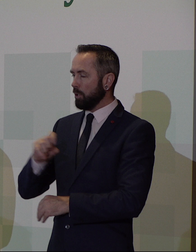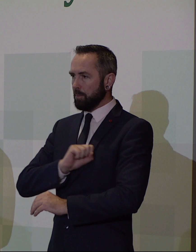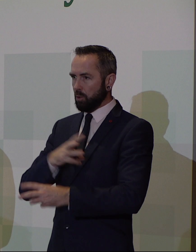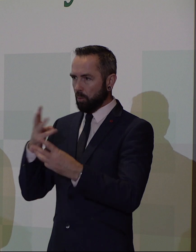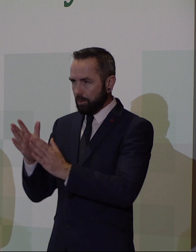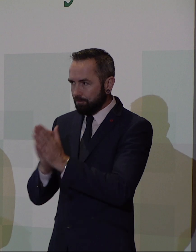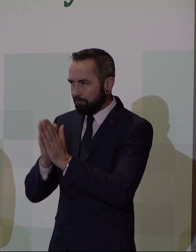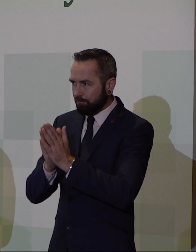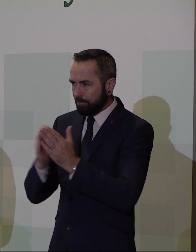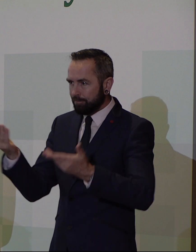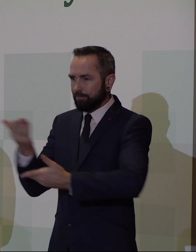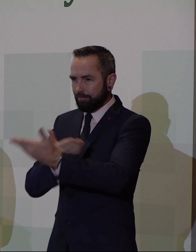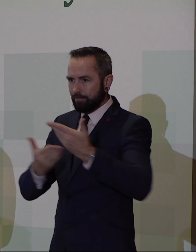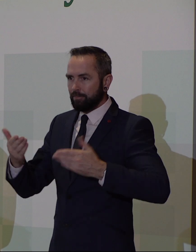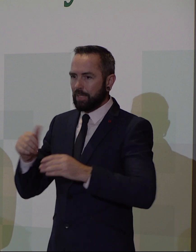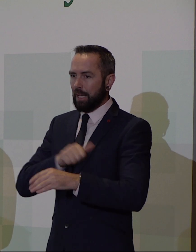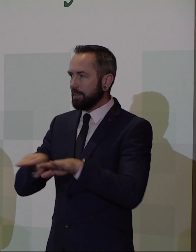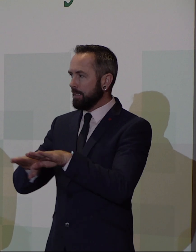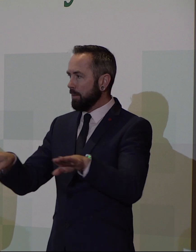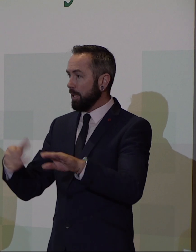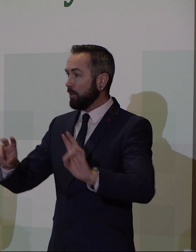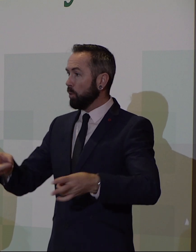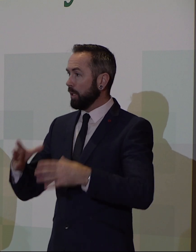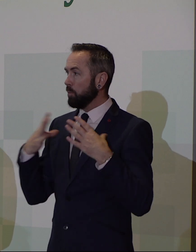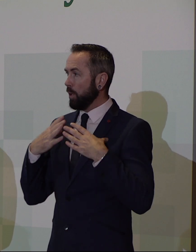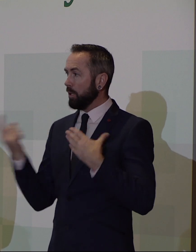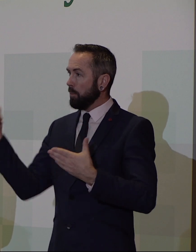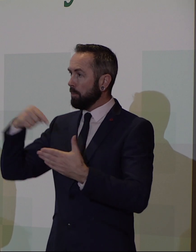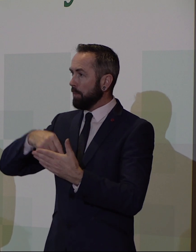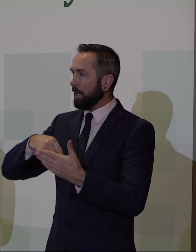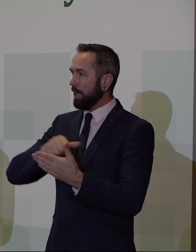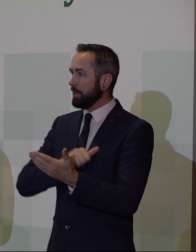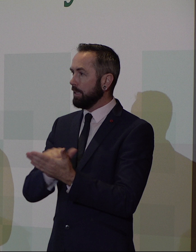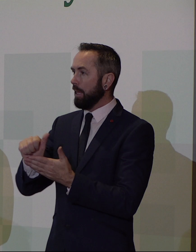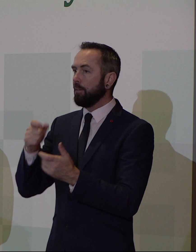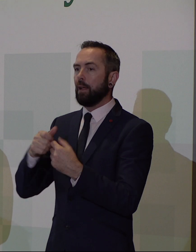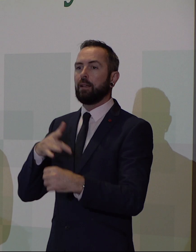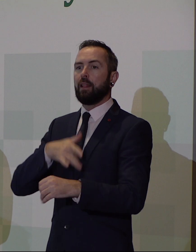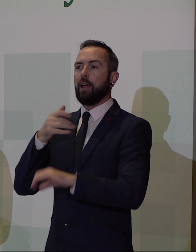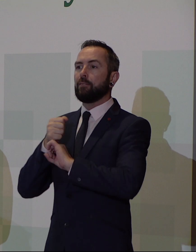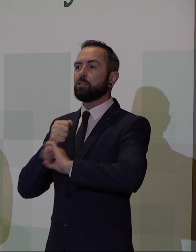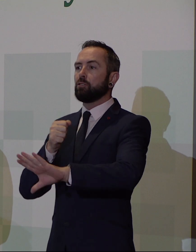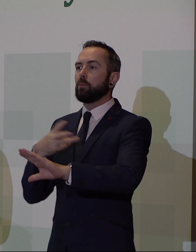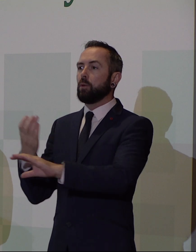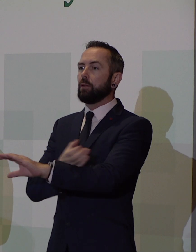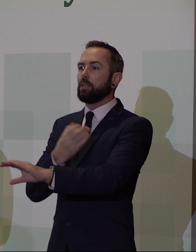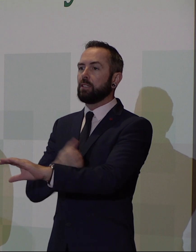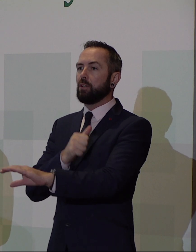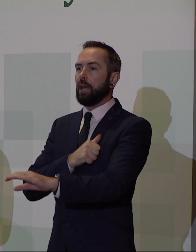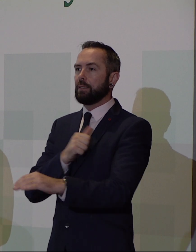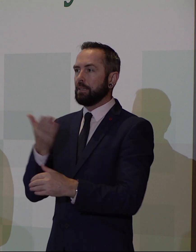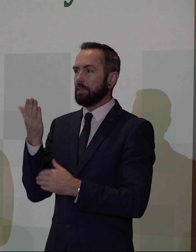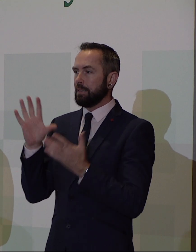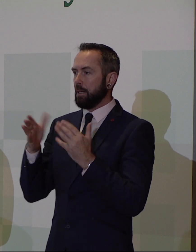start discussing among yourselves. So take a quick break, and if you can come back at 11. And then the live stream will resume again at